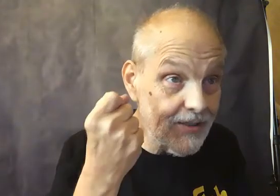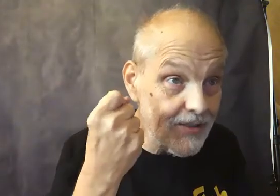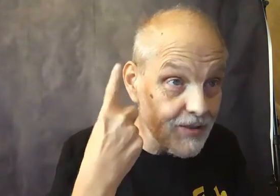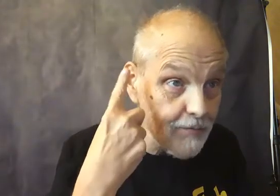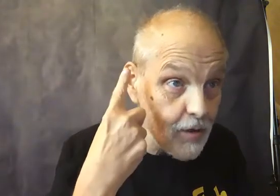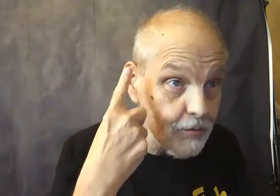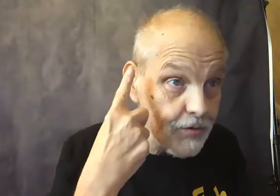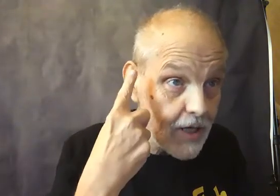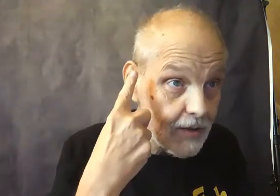This is a sign for understand.